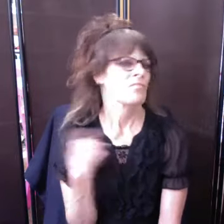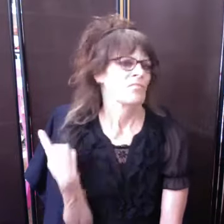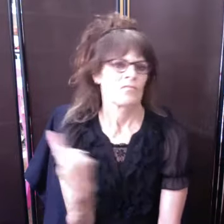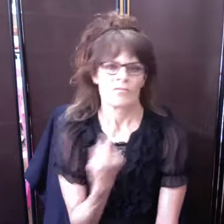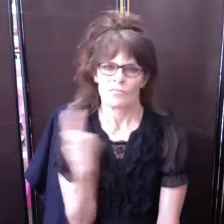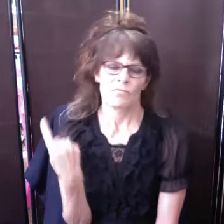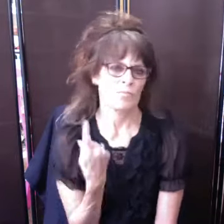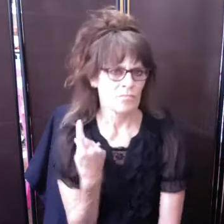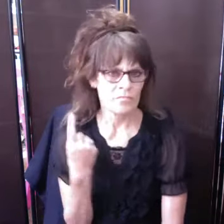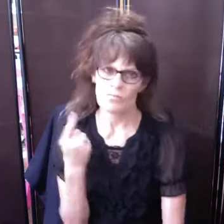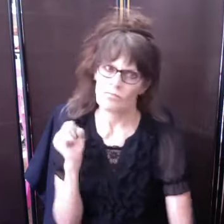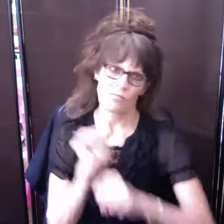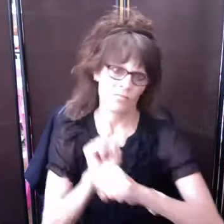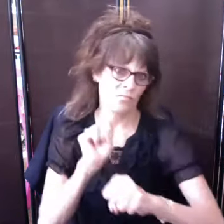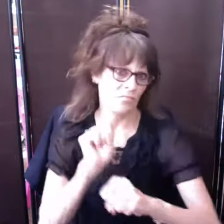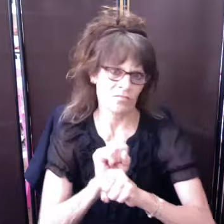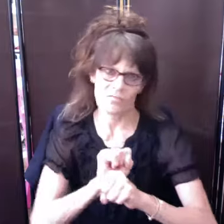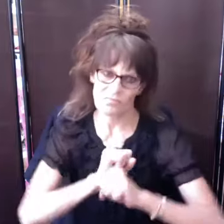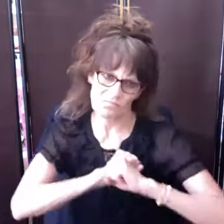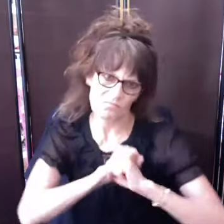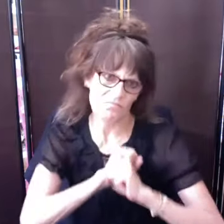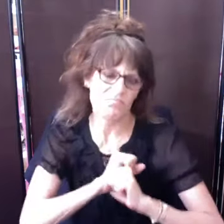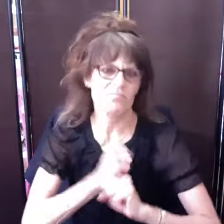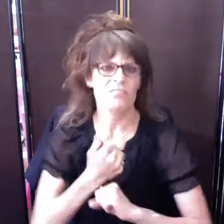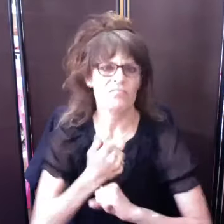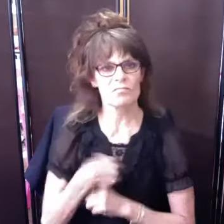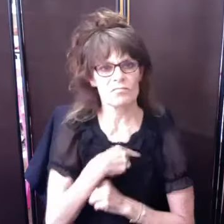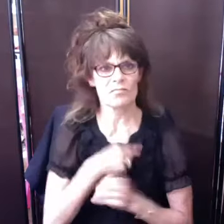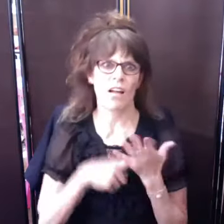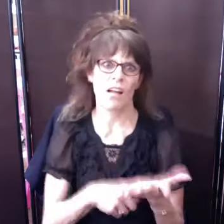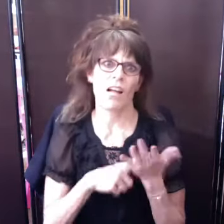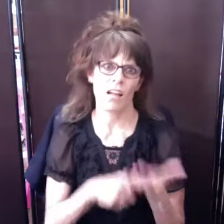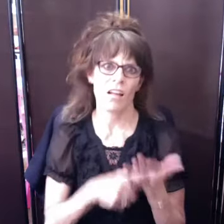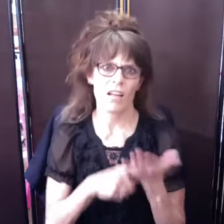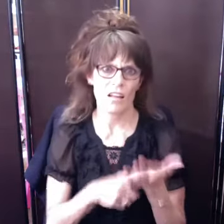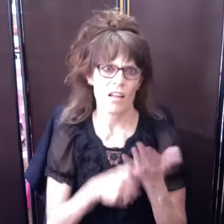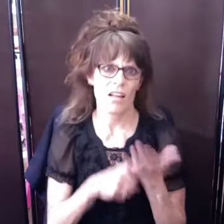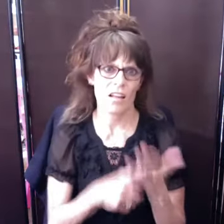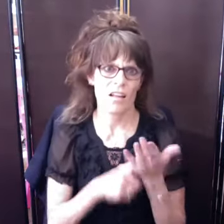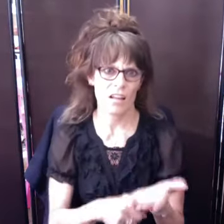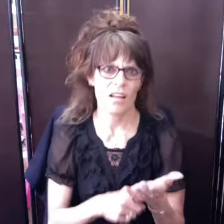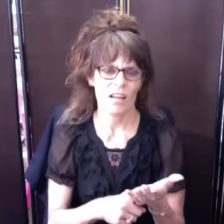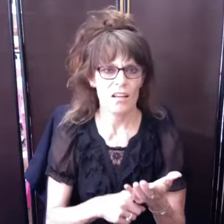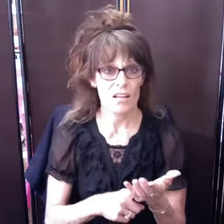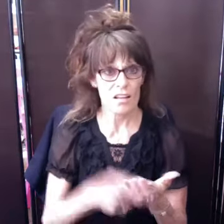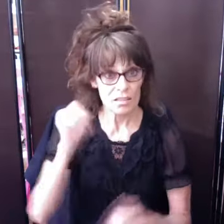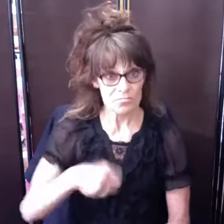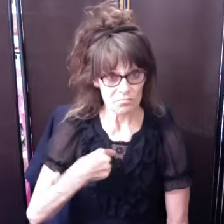we talked for hours about whether or not my face could be on Zoom, right? Is